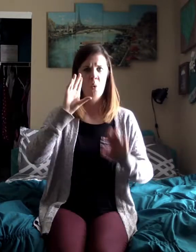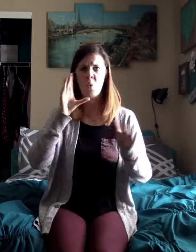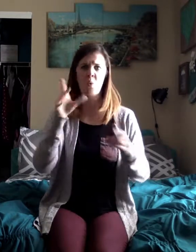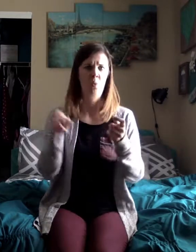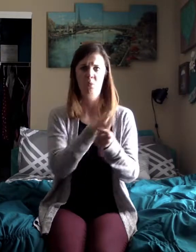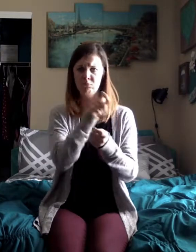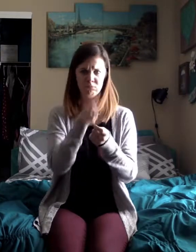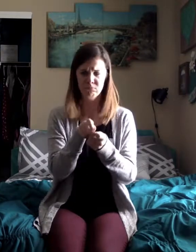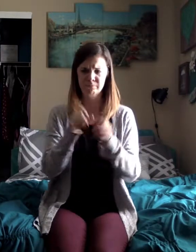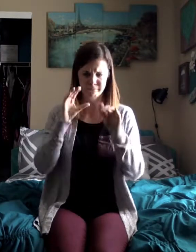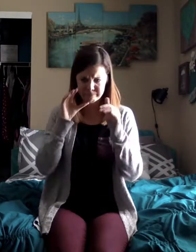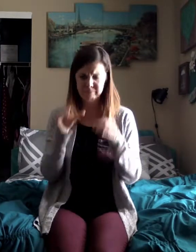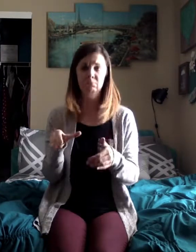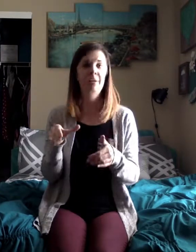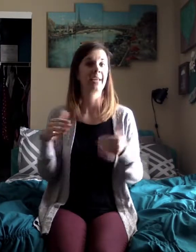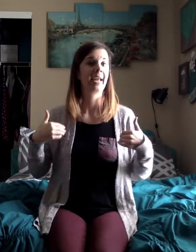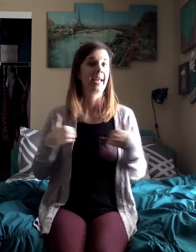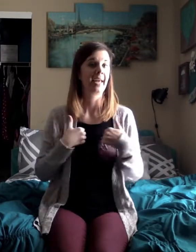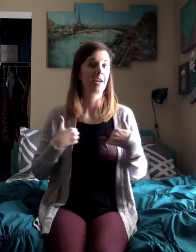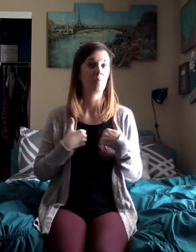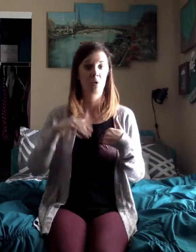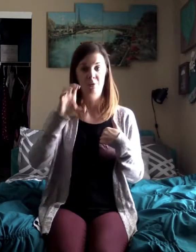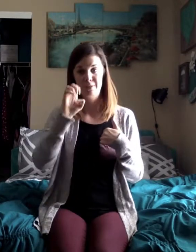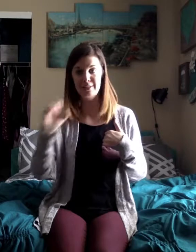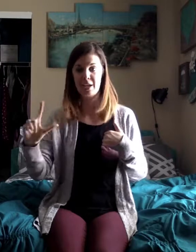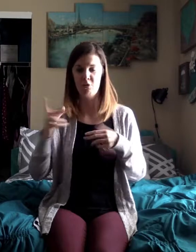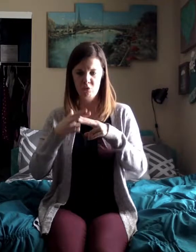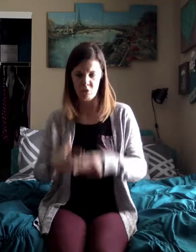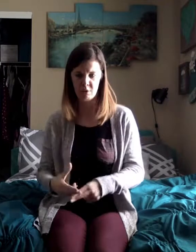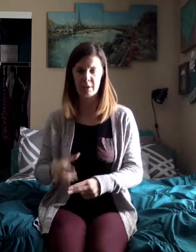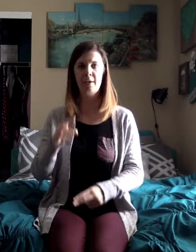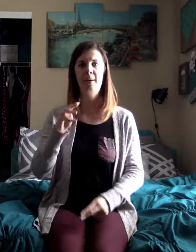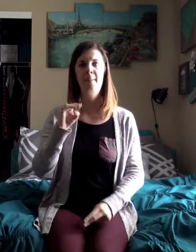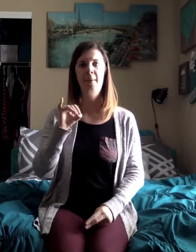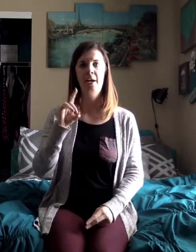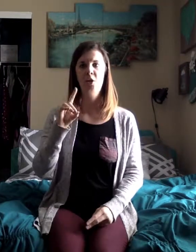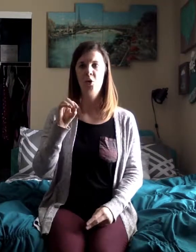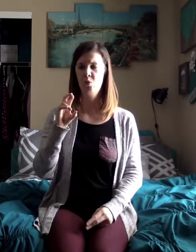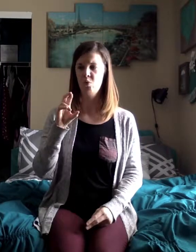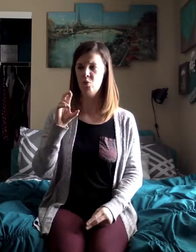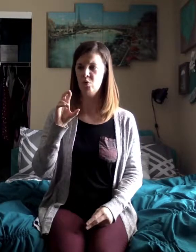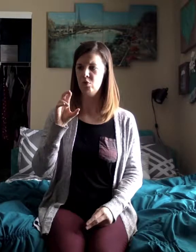But animal cells have something called mitochondria, and that's where respiration takes place.